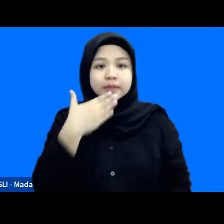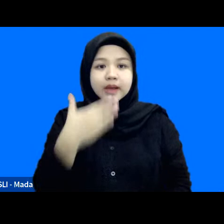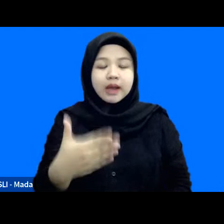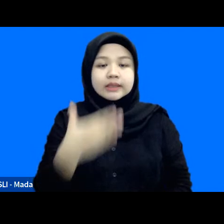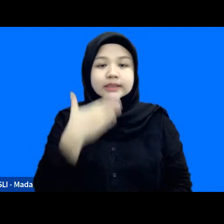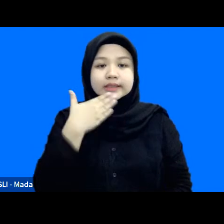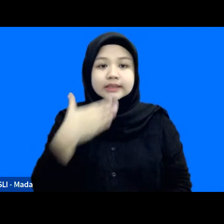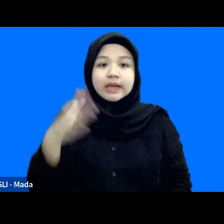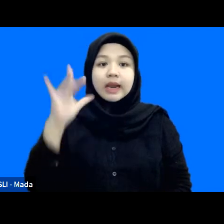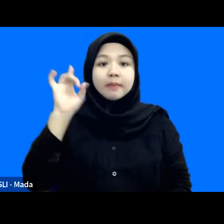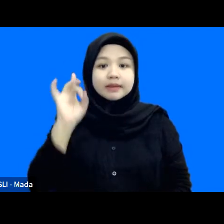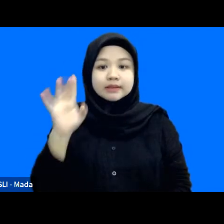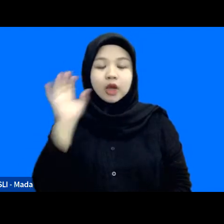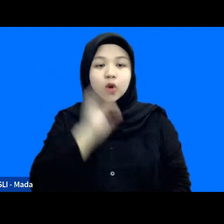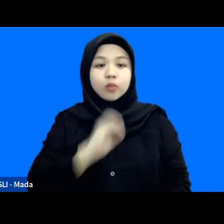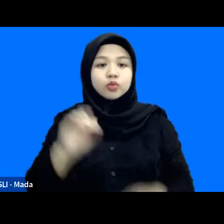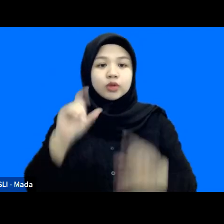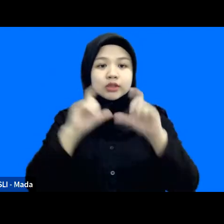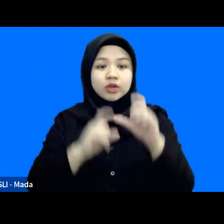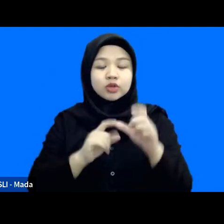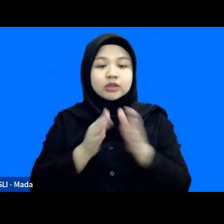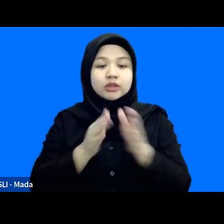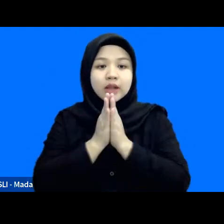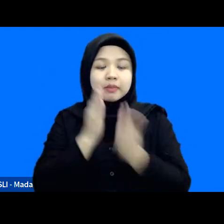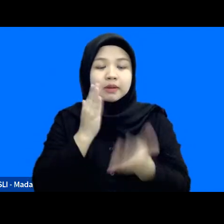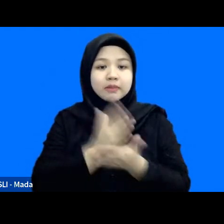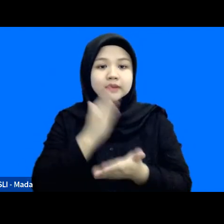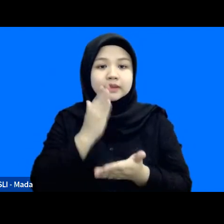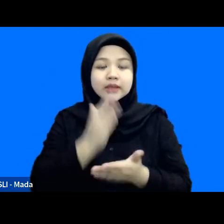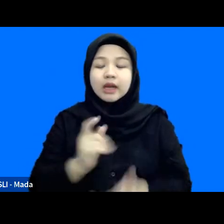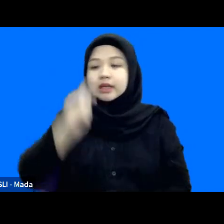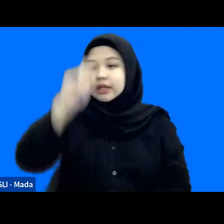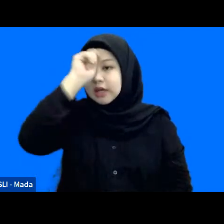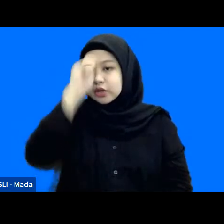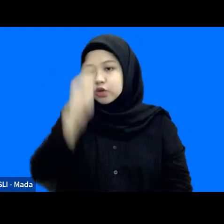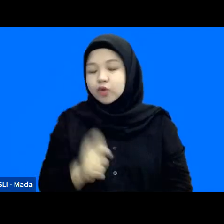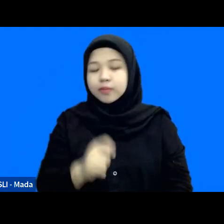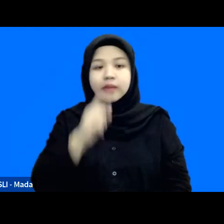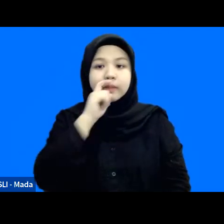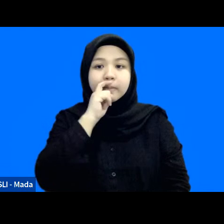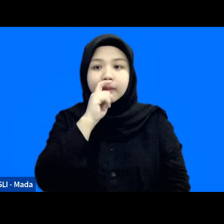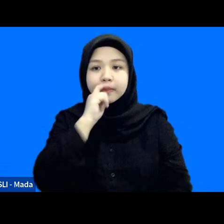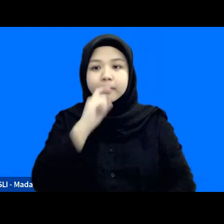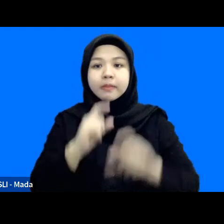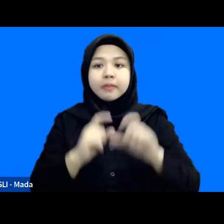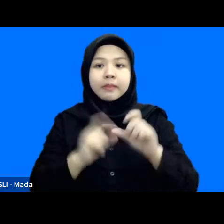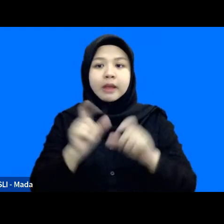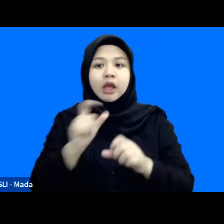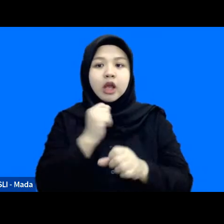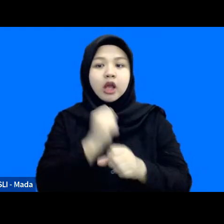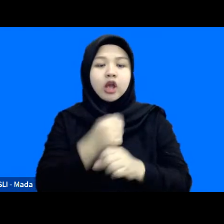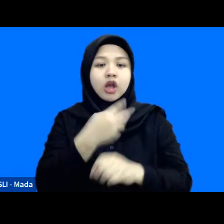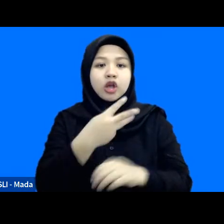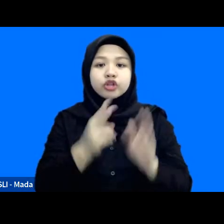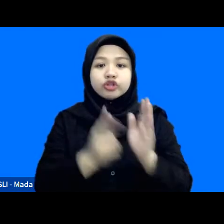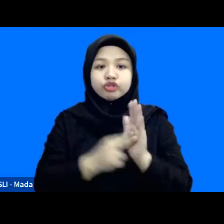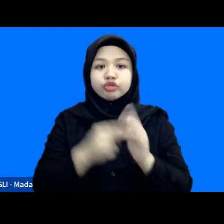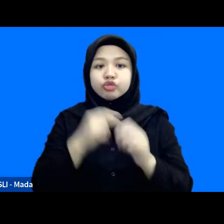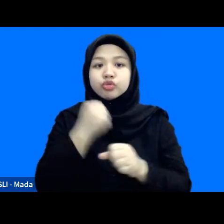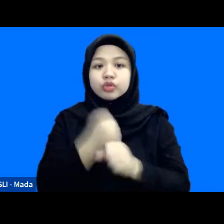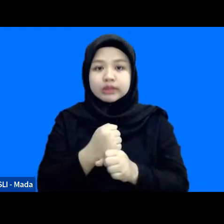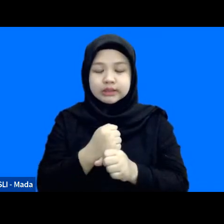Swastiastu, Om Budaya, salam kebajikan. Excellencies, Mr. Sugeng Bahagio, Ms. Putri Gayatri, Mr.